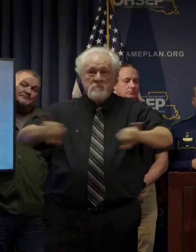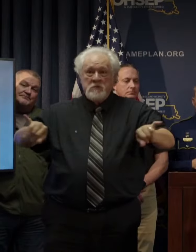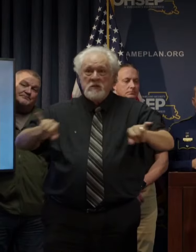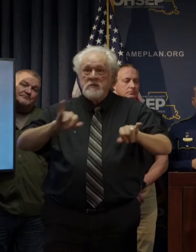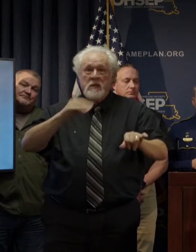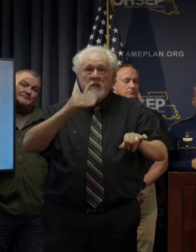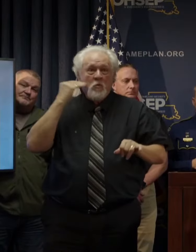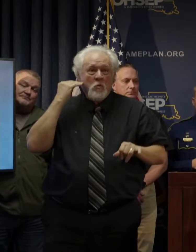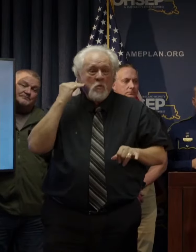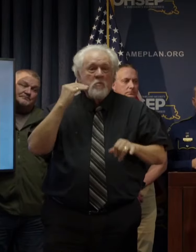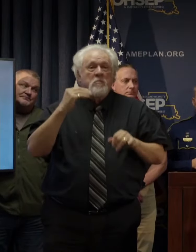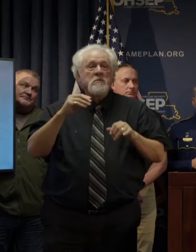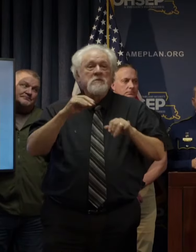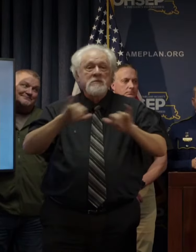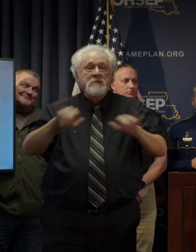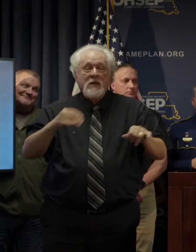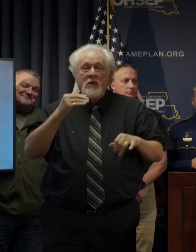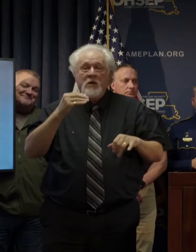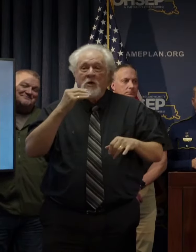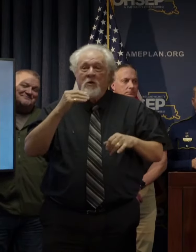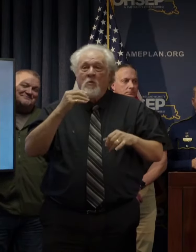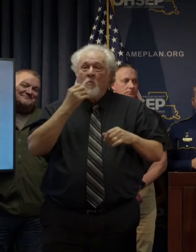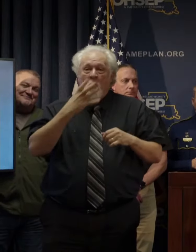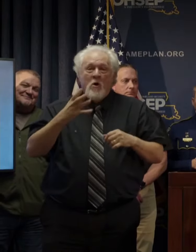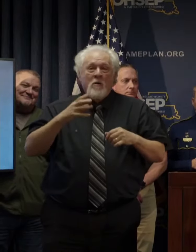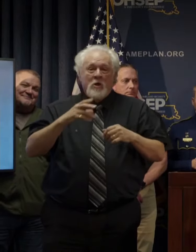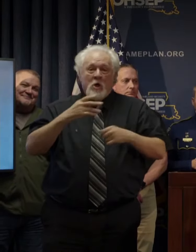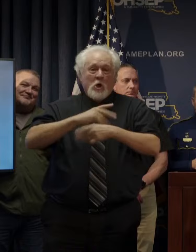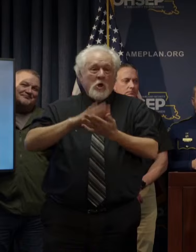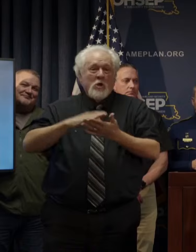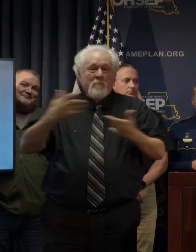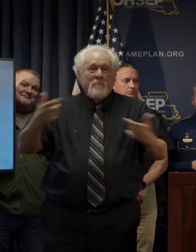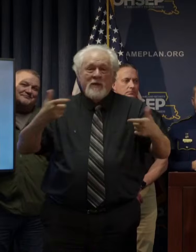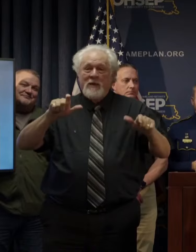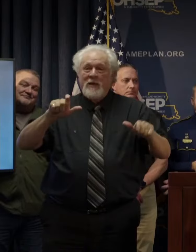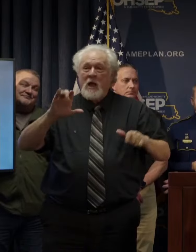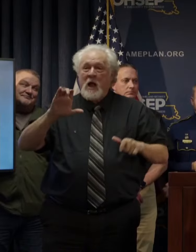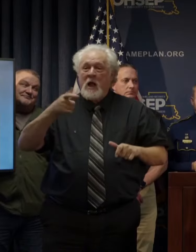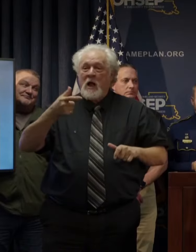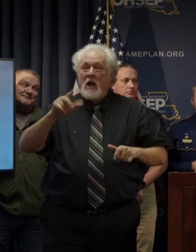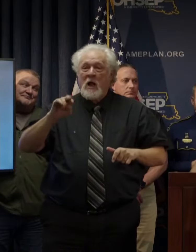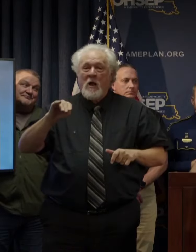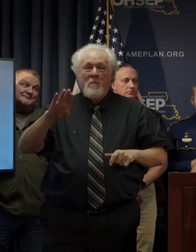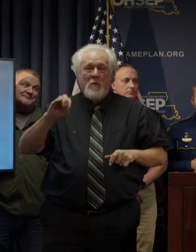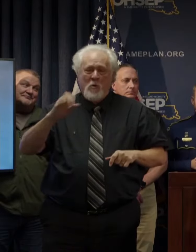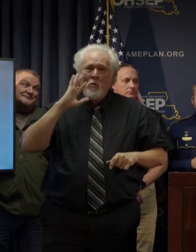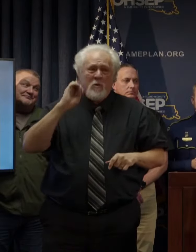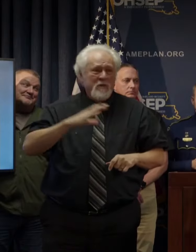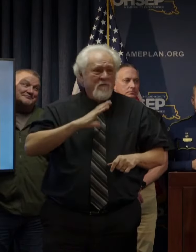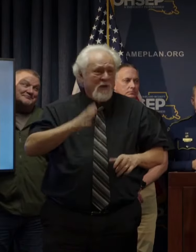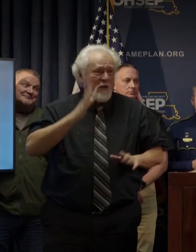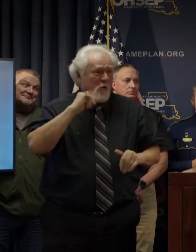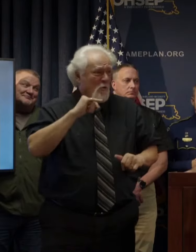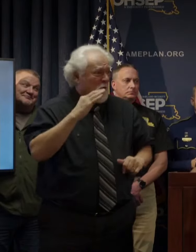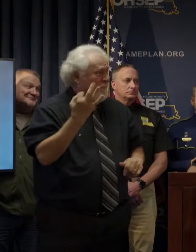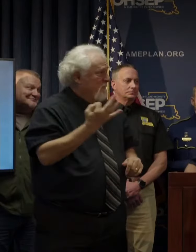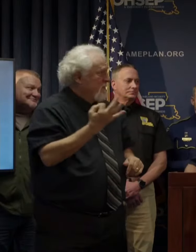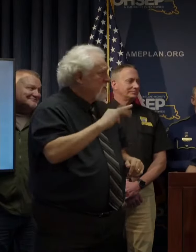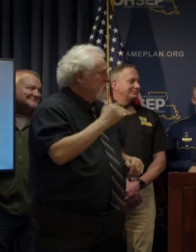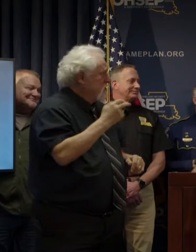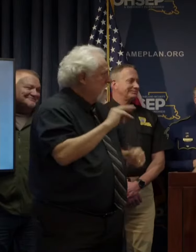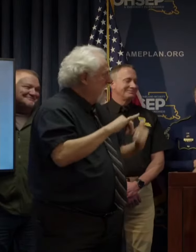stay warm and cook a big pot of gumbo, you're going to be fine come hopefully Friday. Where's Jay?